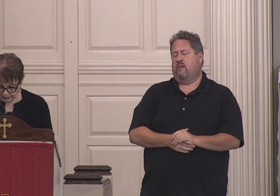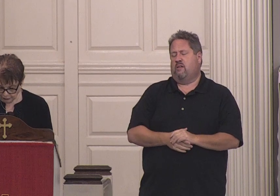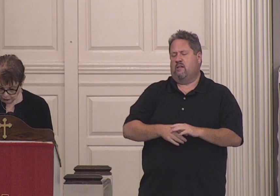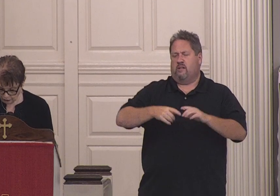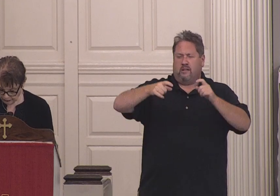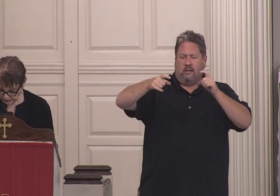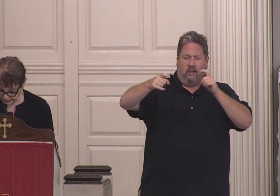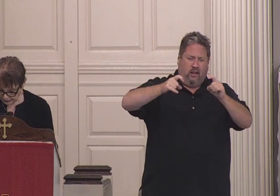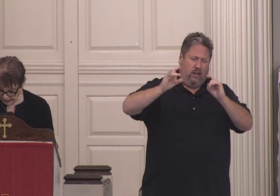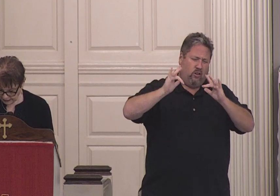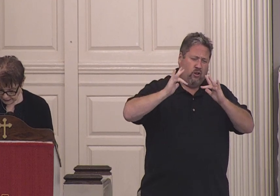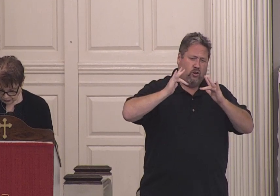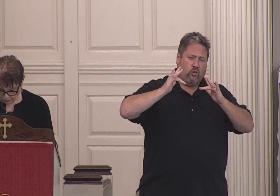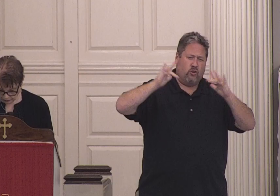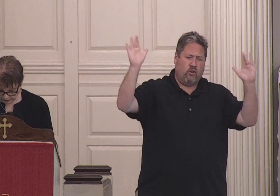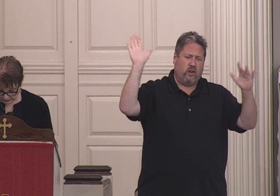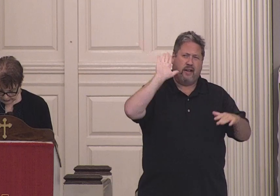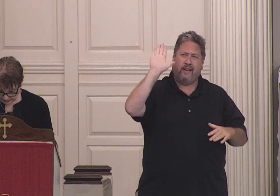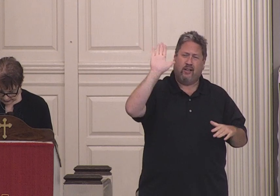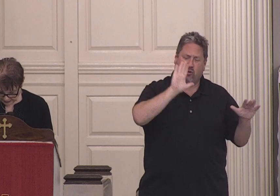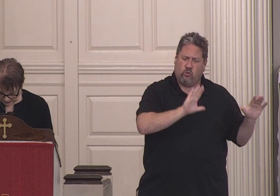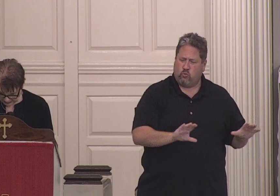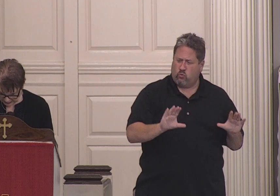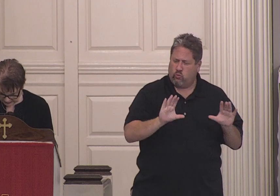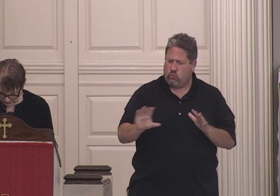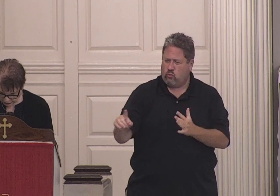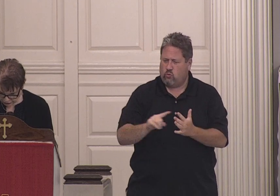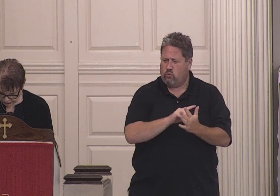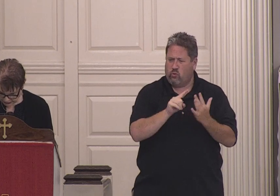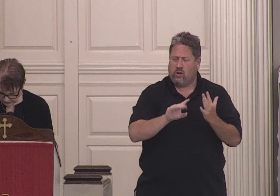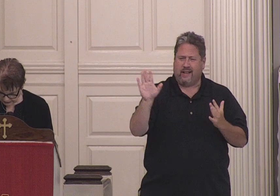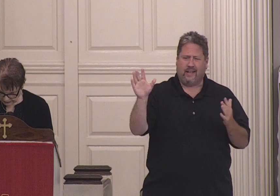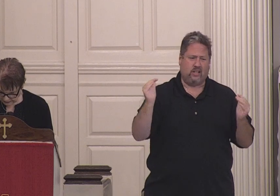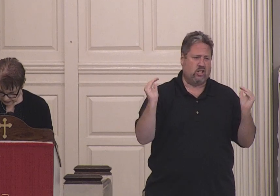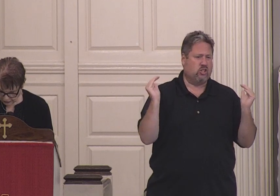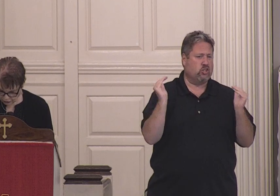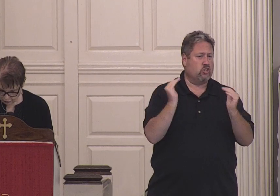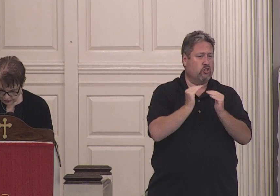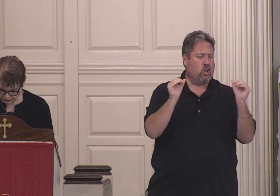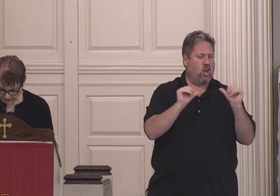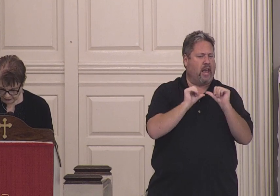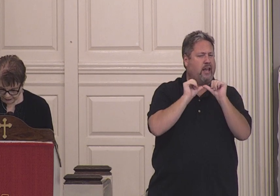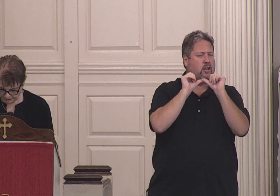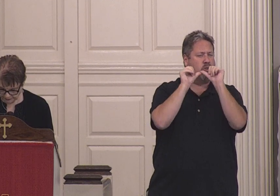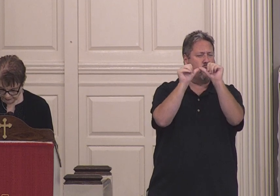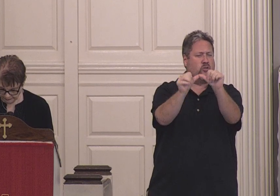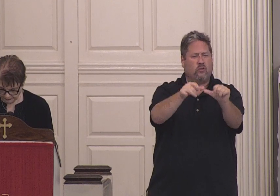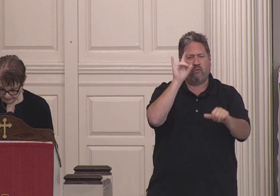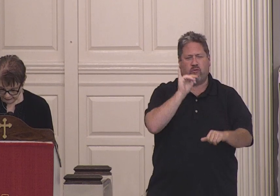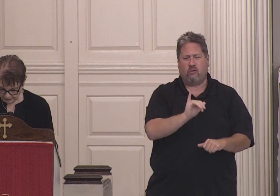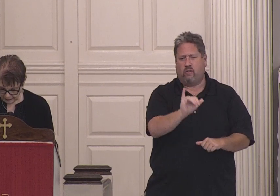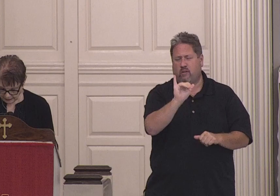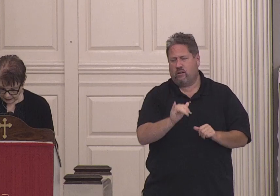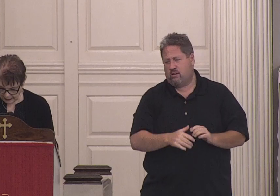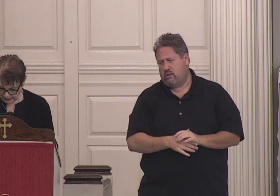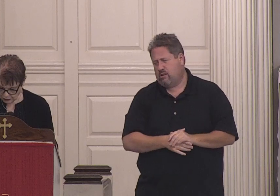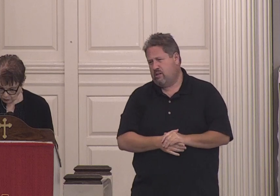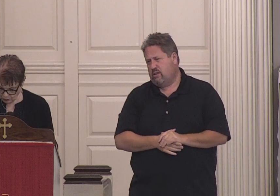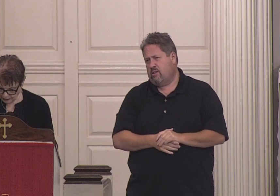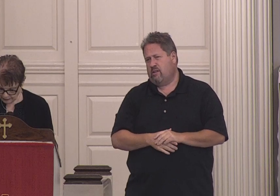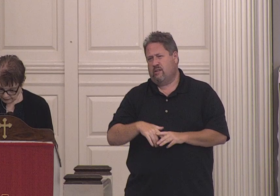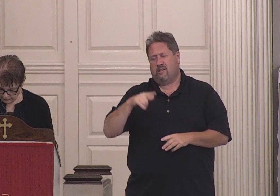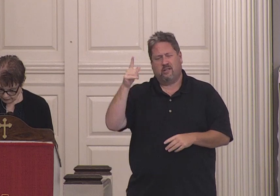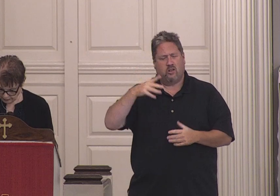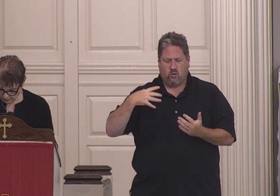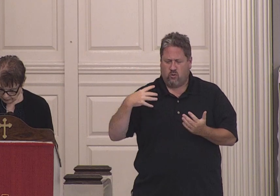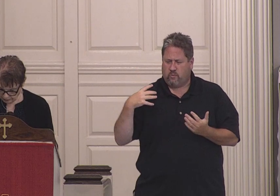Majesty of glory are his works, and his justice endures forever. He has